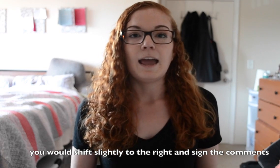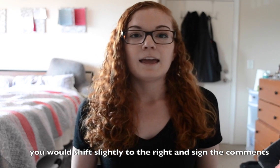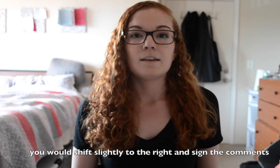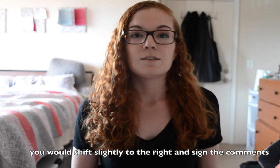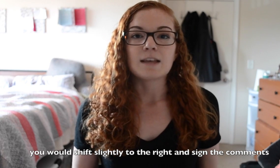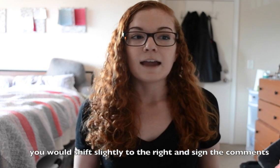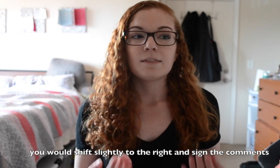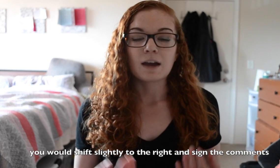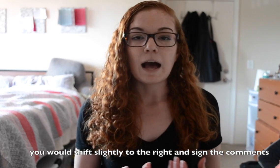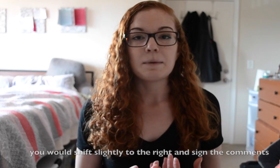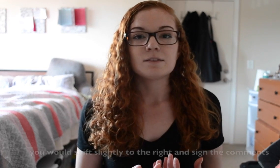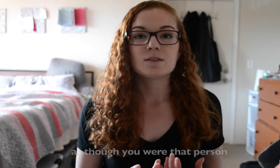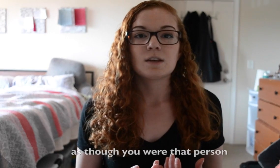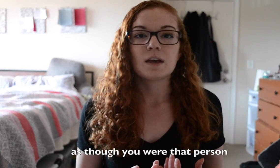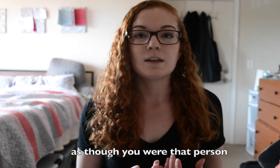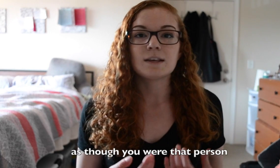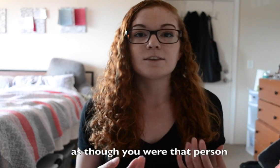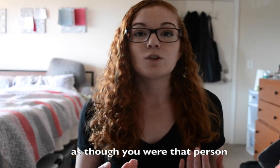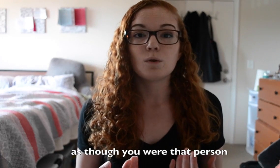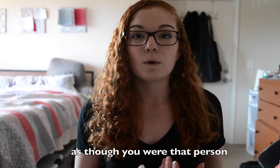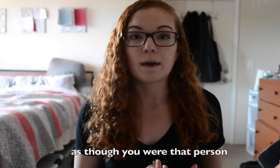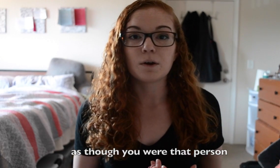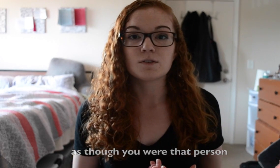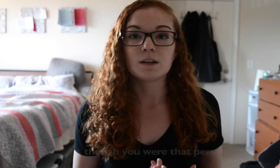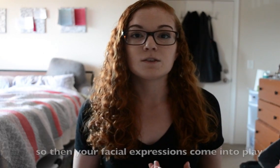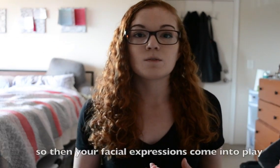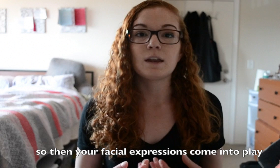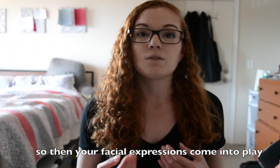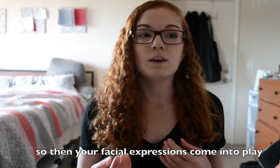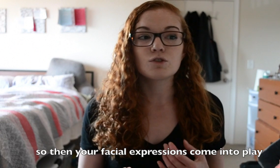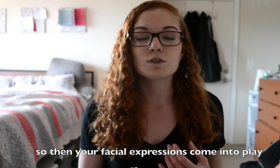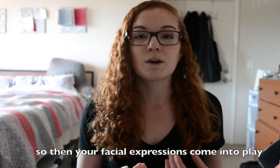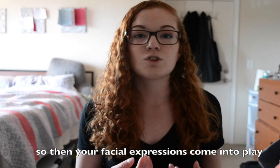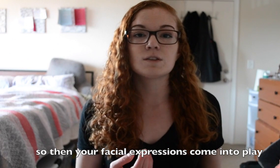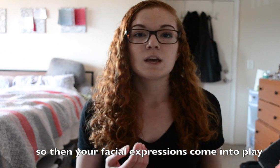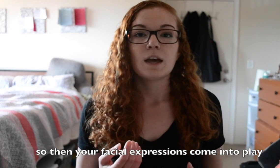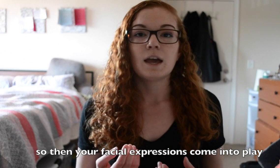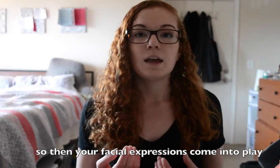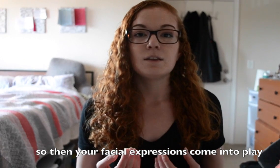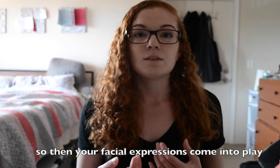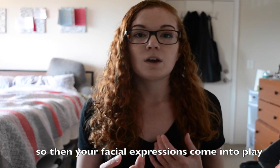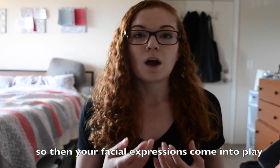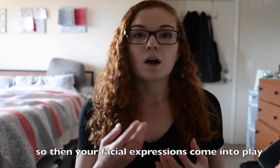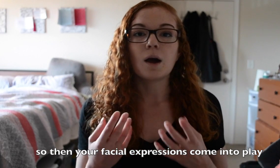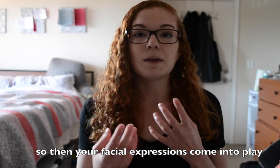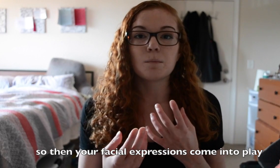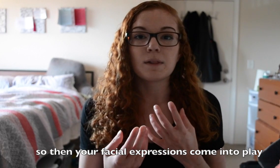and sign the comments as though you were that person. And so then your facial expressions come into